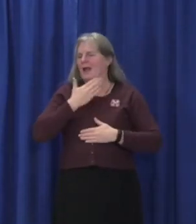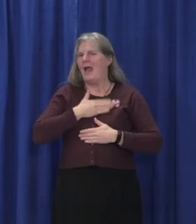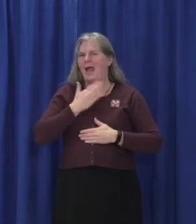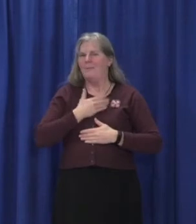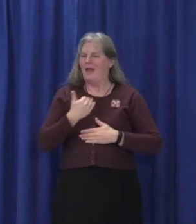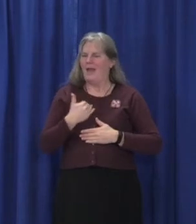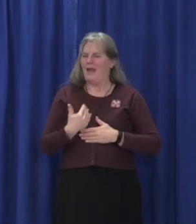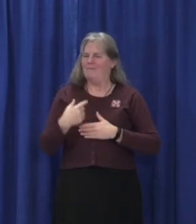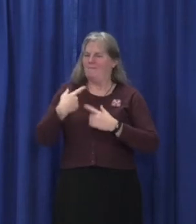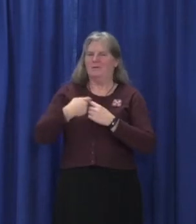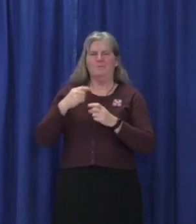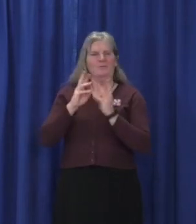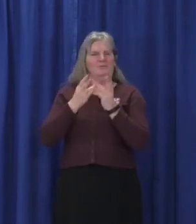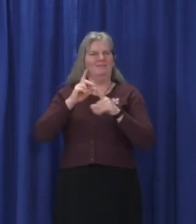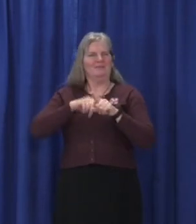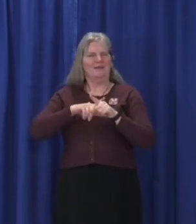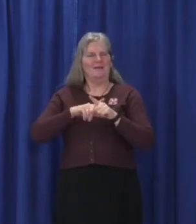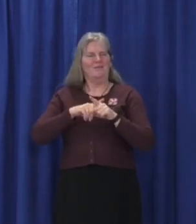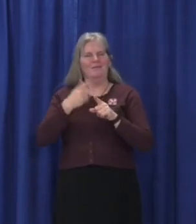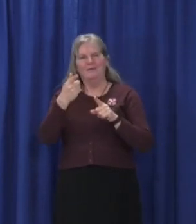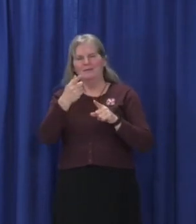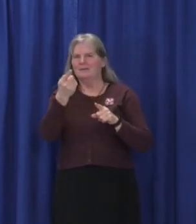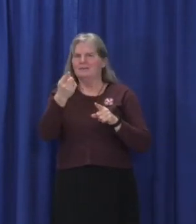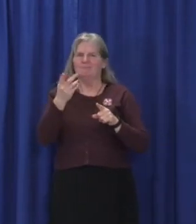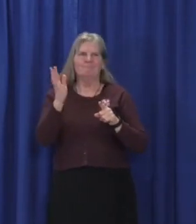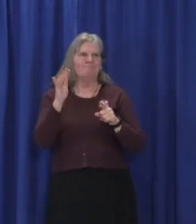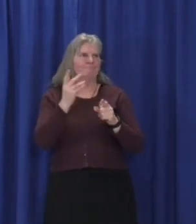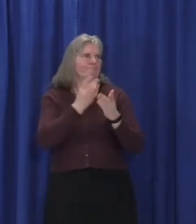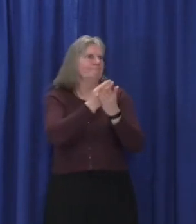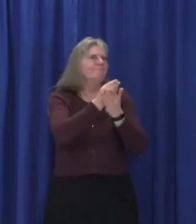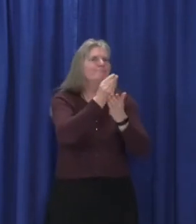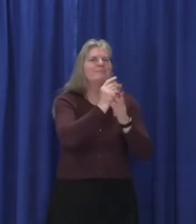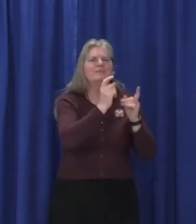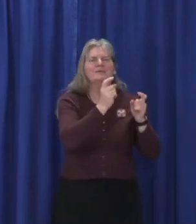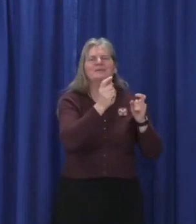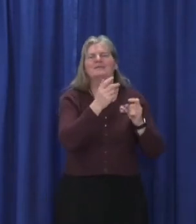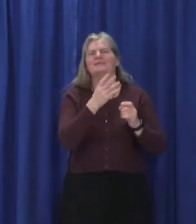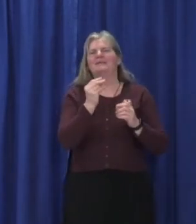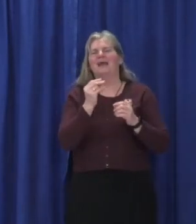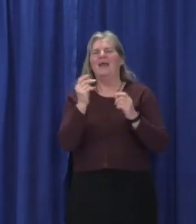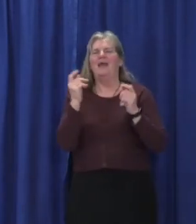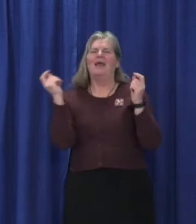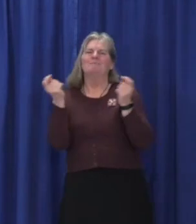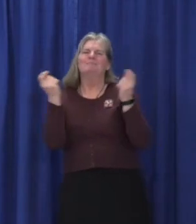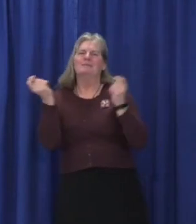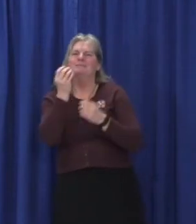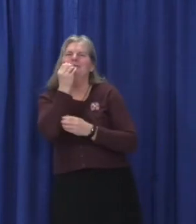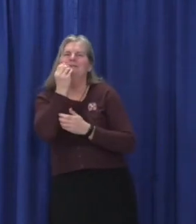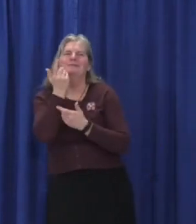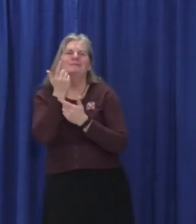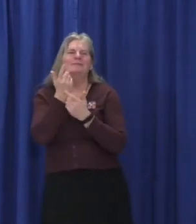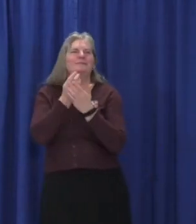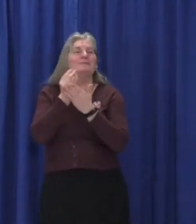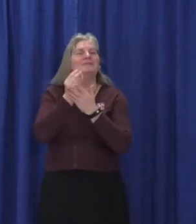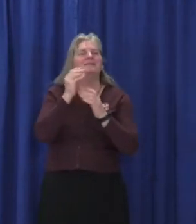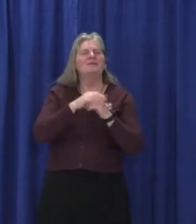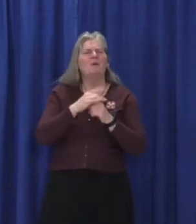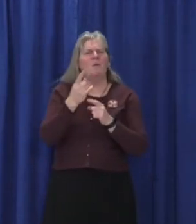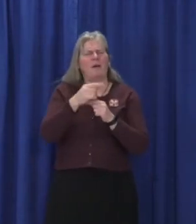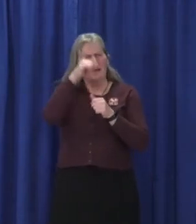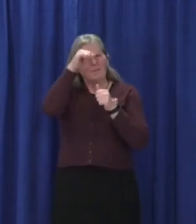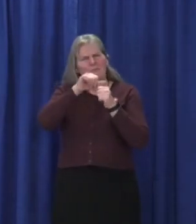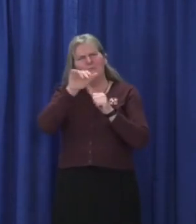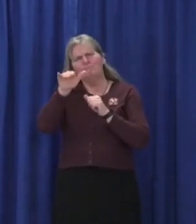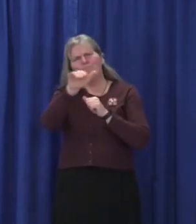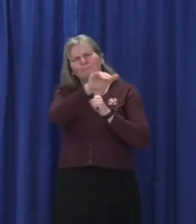bring. As we rush around and gather gifts and festive eats, I want to take a moment to remind